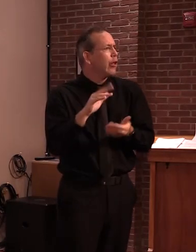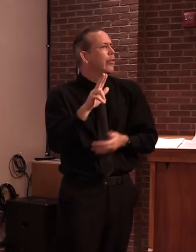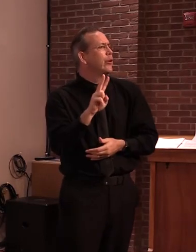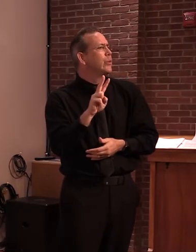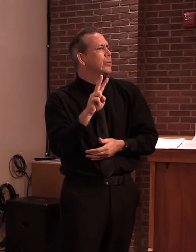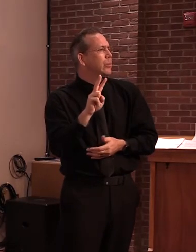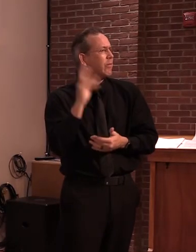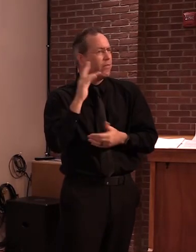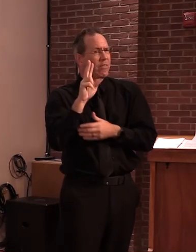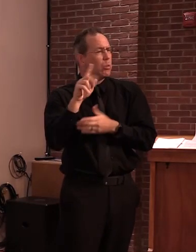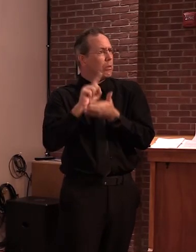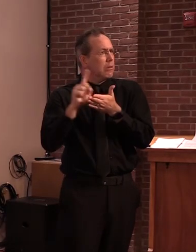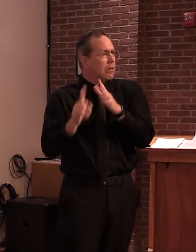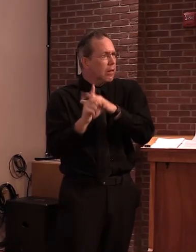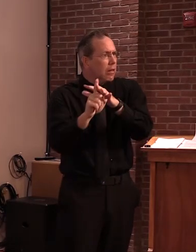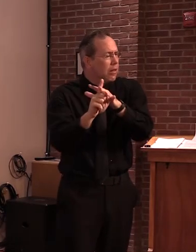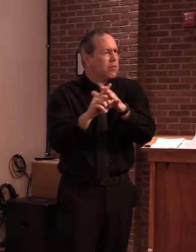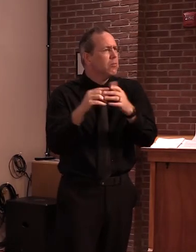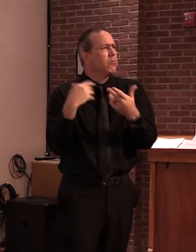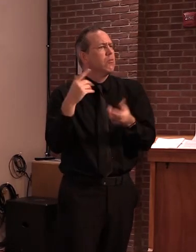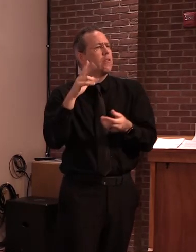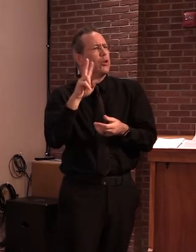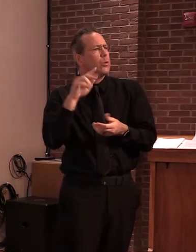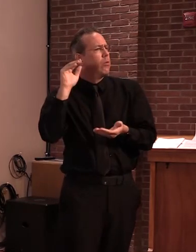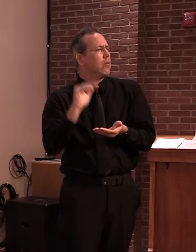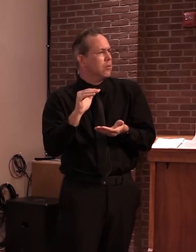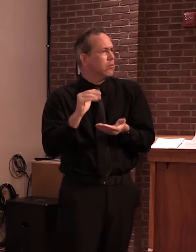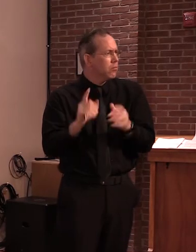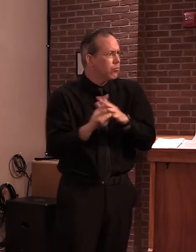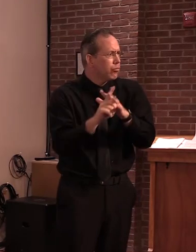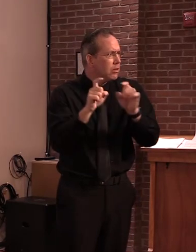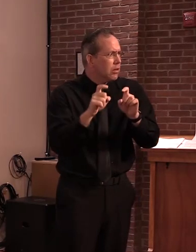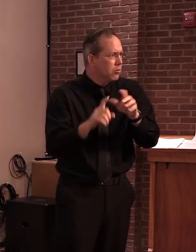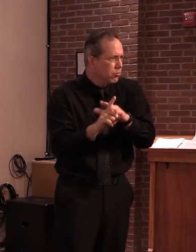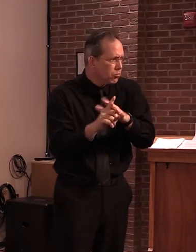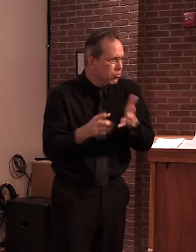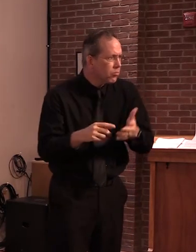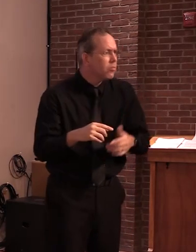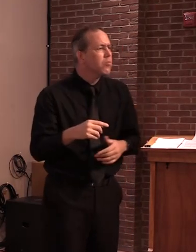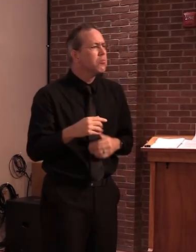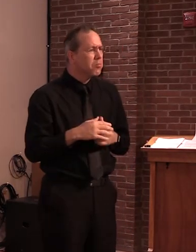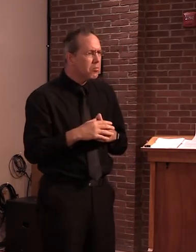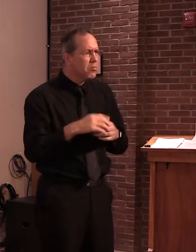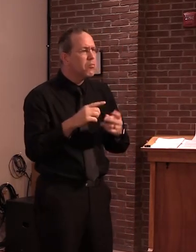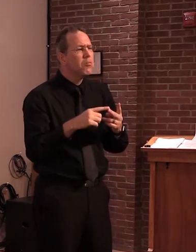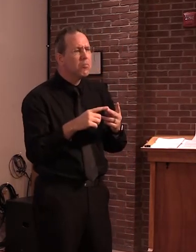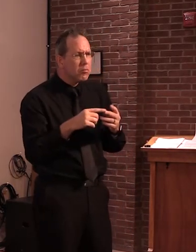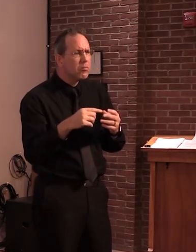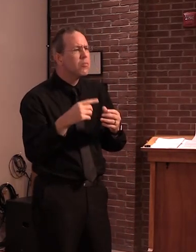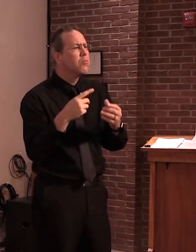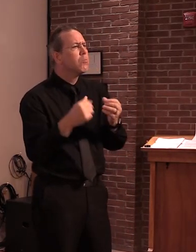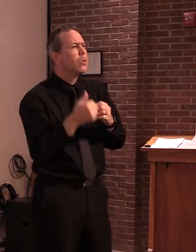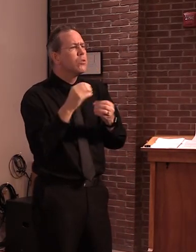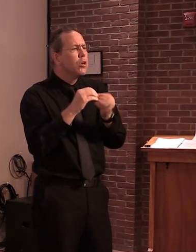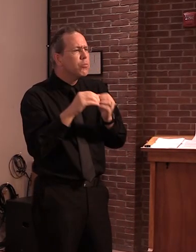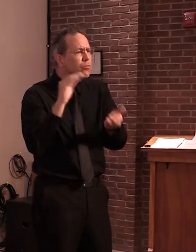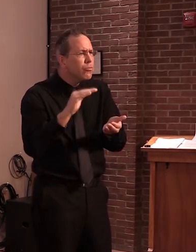the country, the lowest number of cases reported in the country, and the second lowest growth rate on a per capita